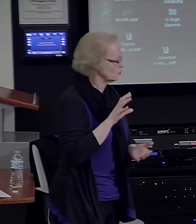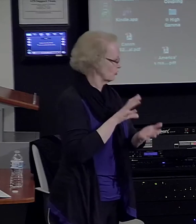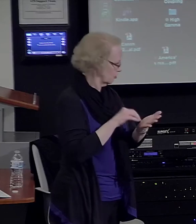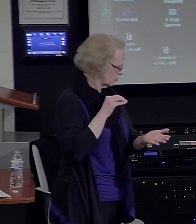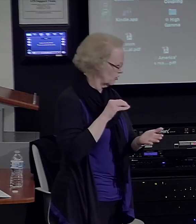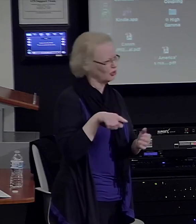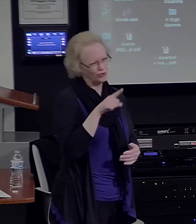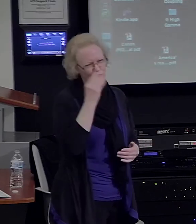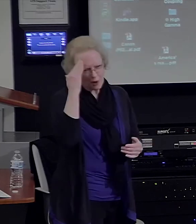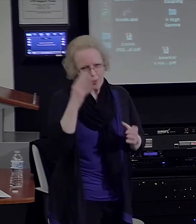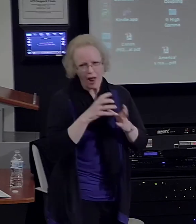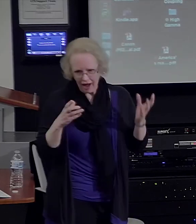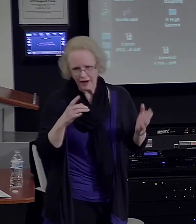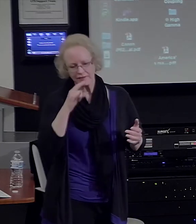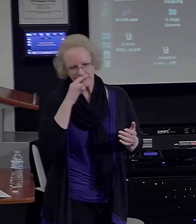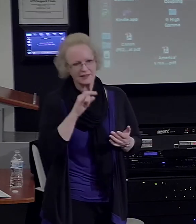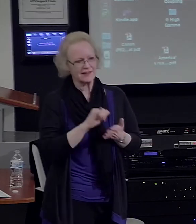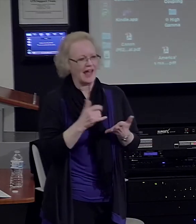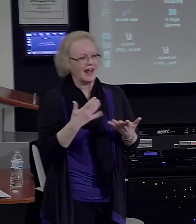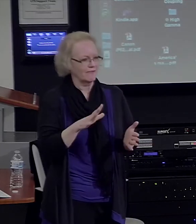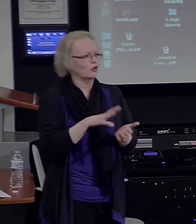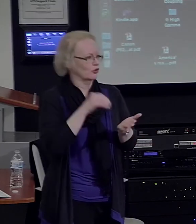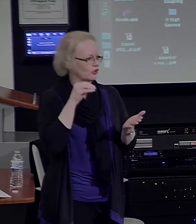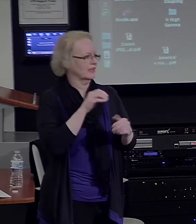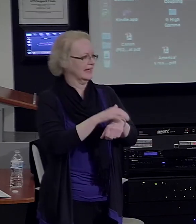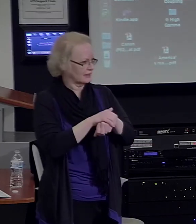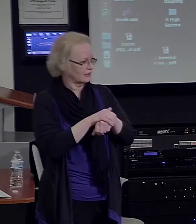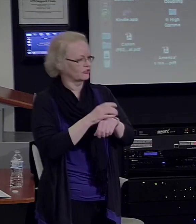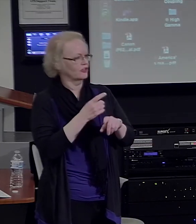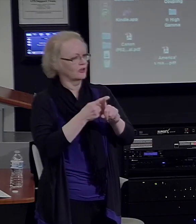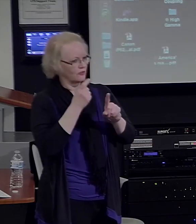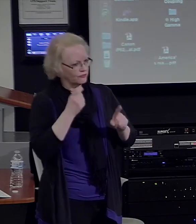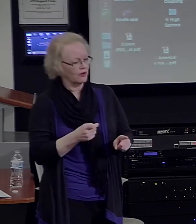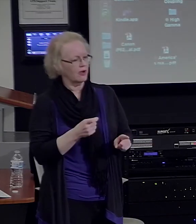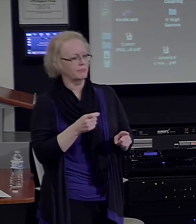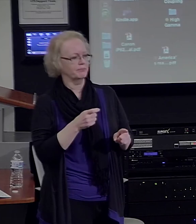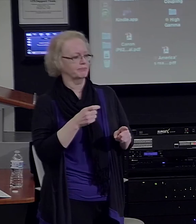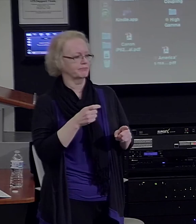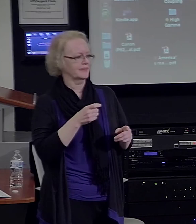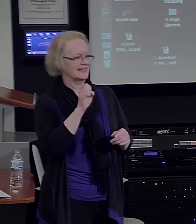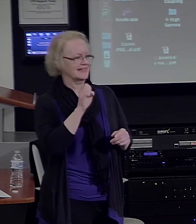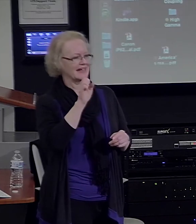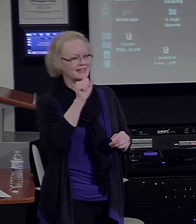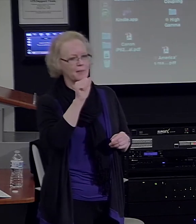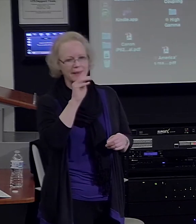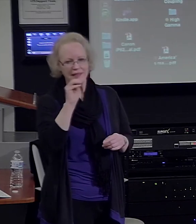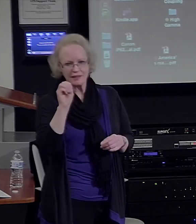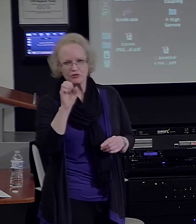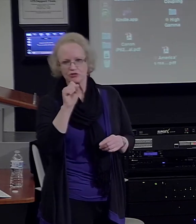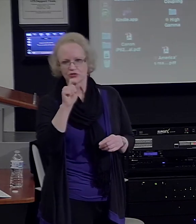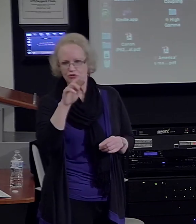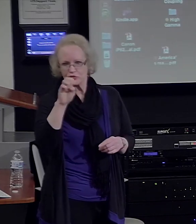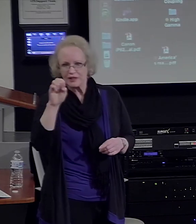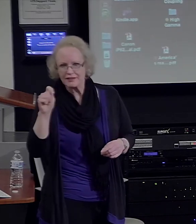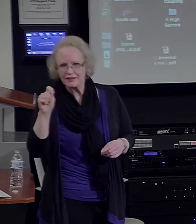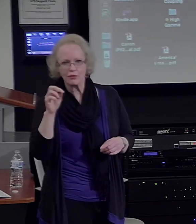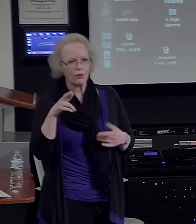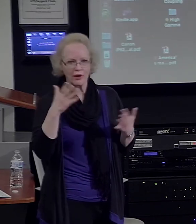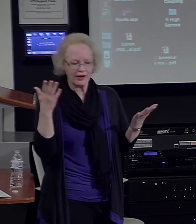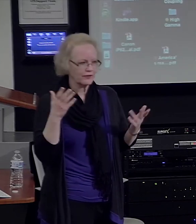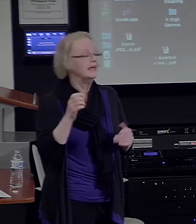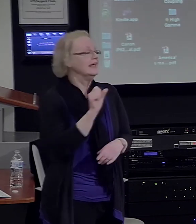know lots of kids who've learned uh english from um sesame street or whatever um